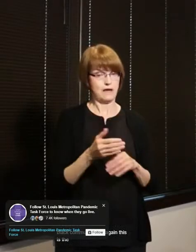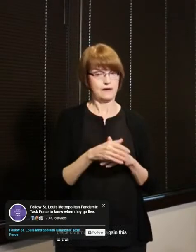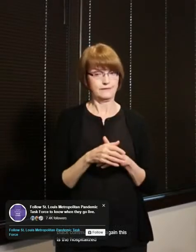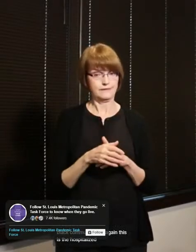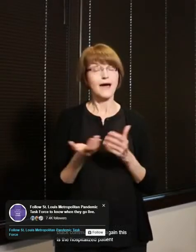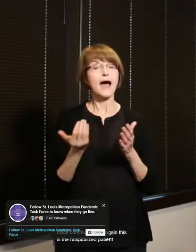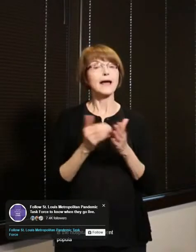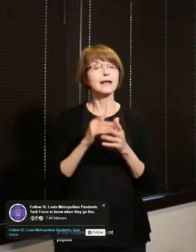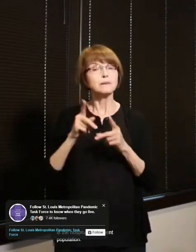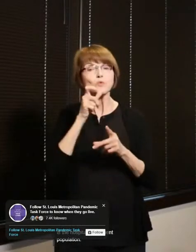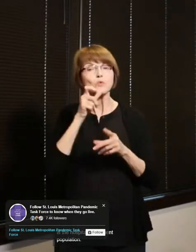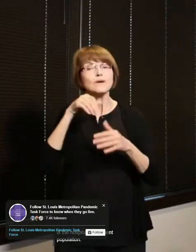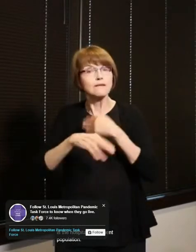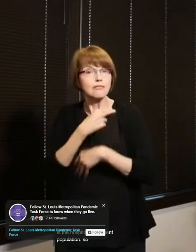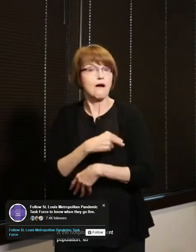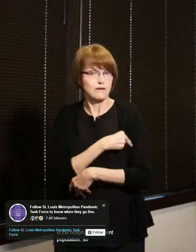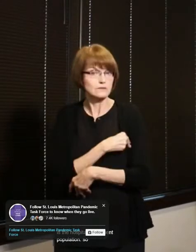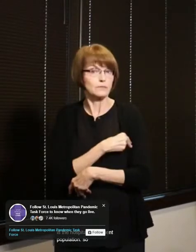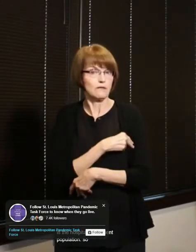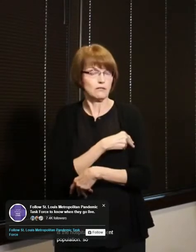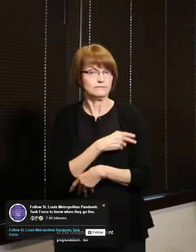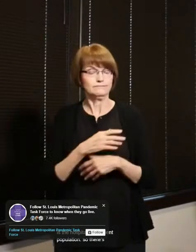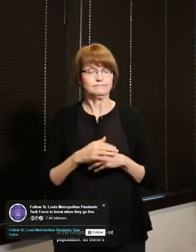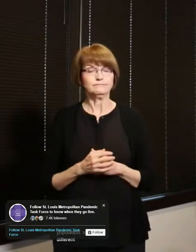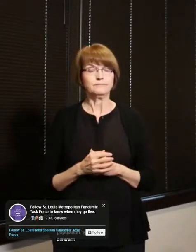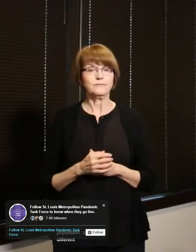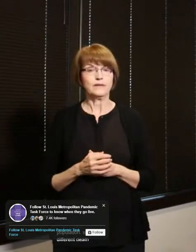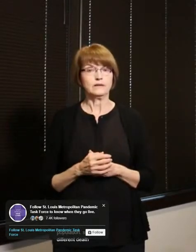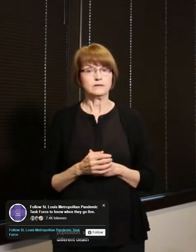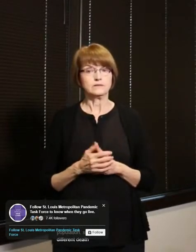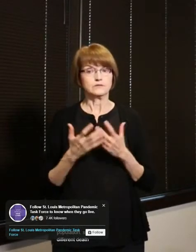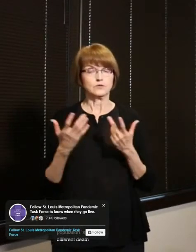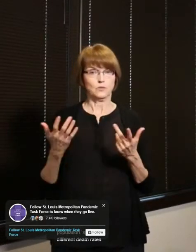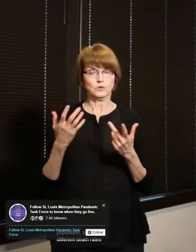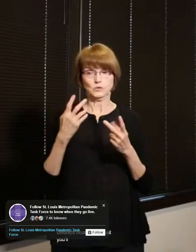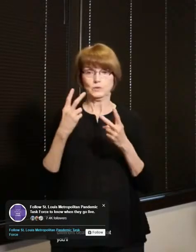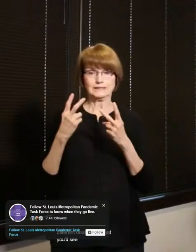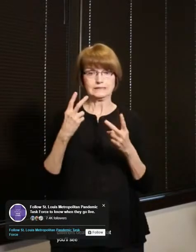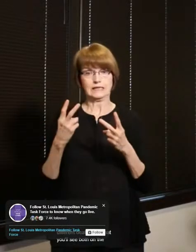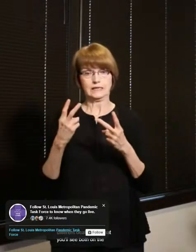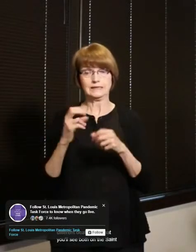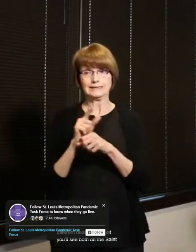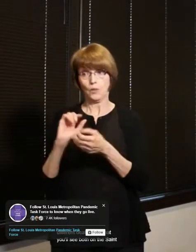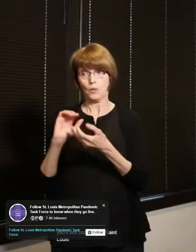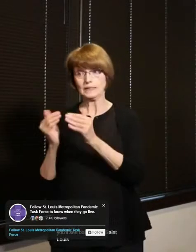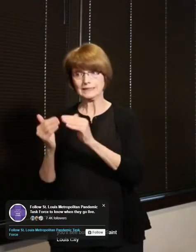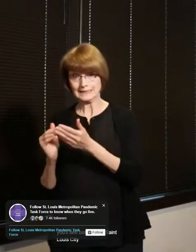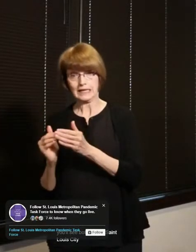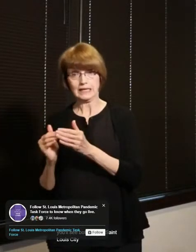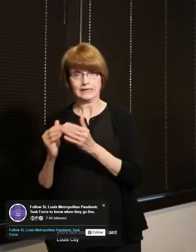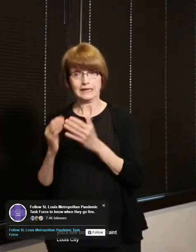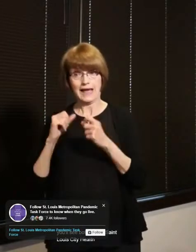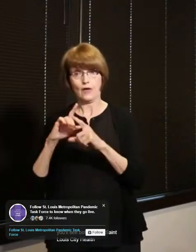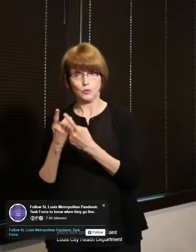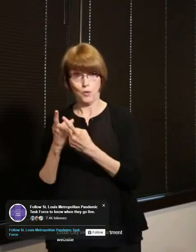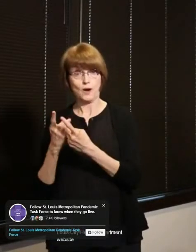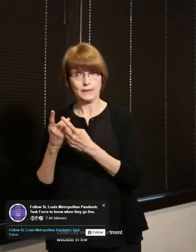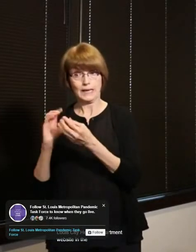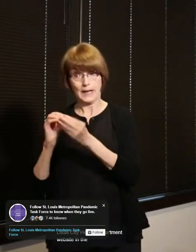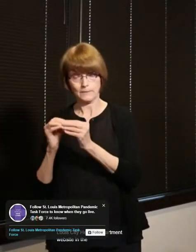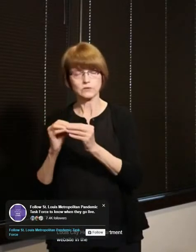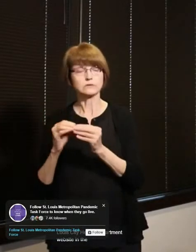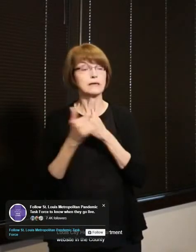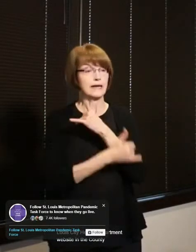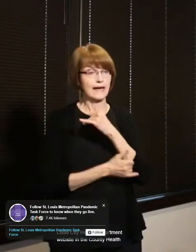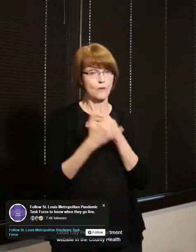patient population. So there's different death rates that you'll see both on the St. Louis City Health Department website and the County